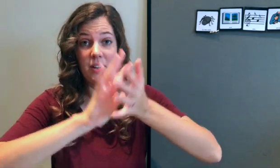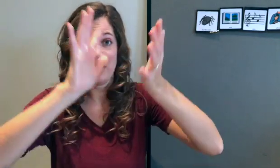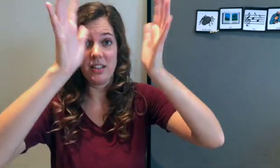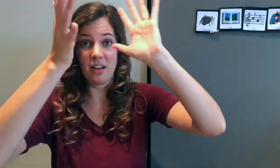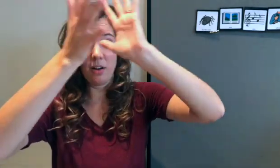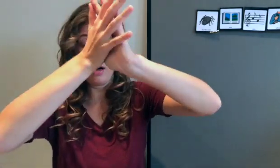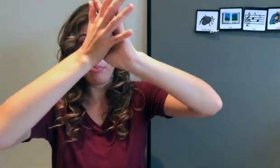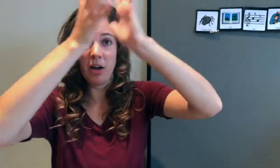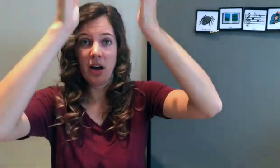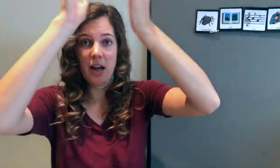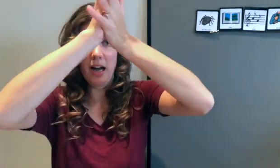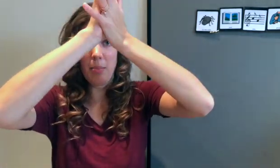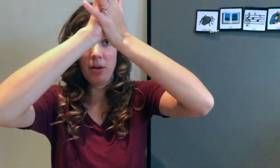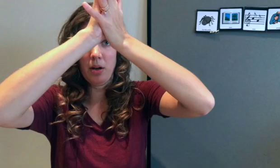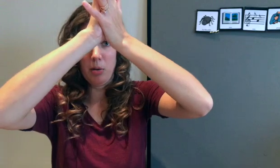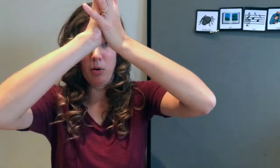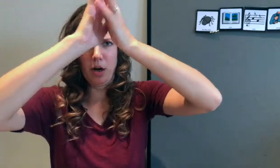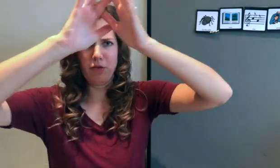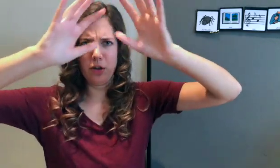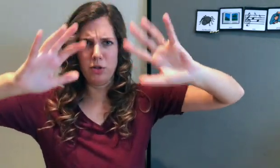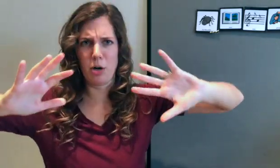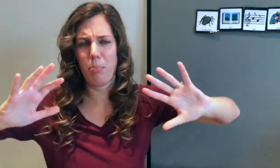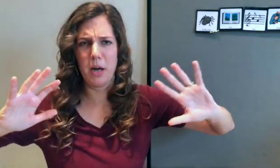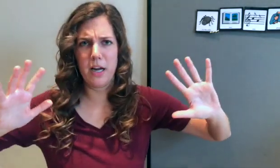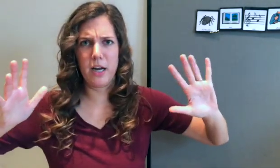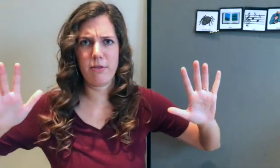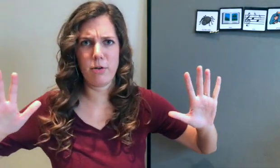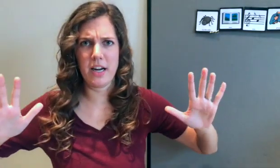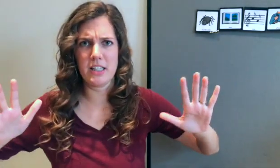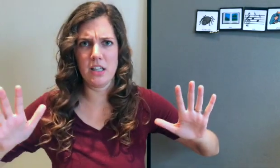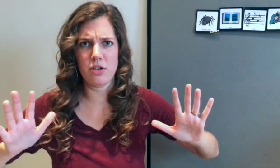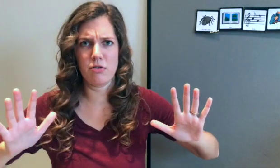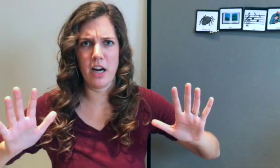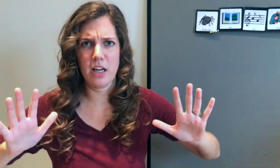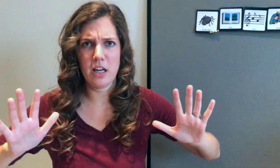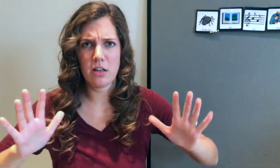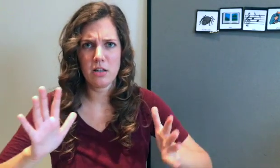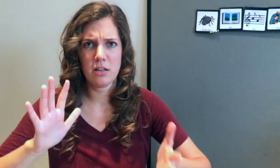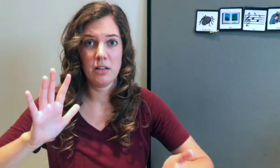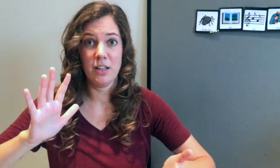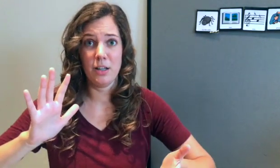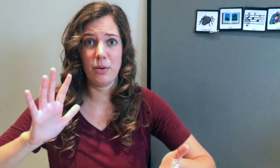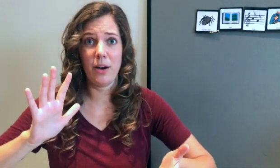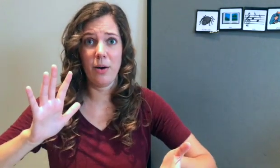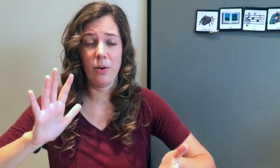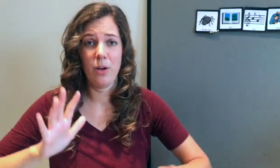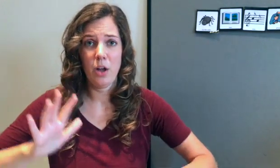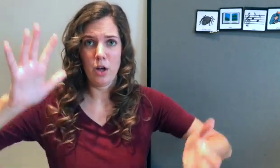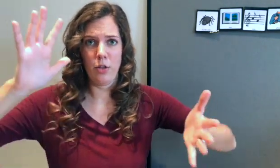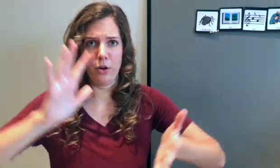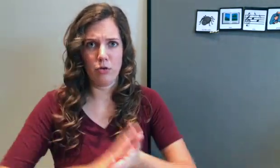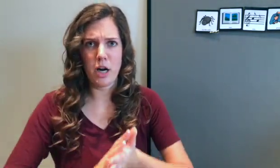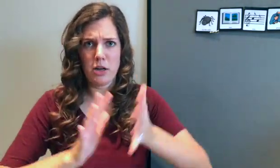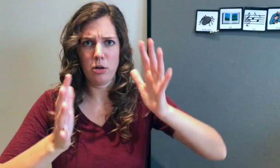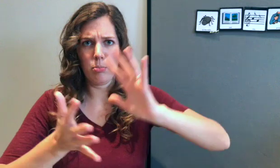He's gonna go up, up. But we have to use our big voices. Ready? Here we go. The great